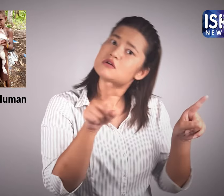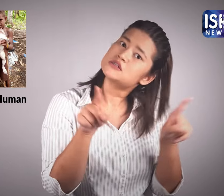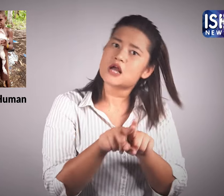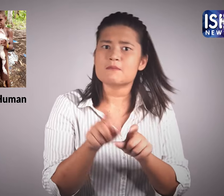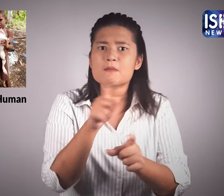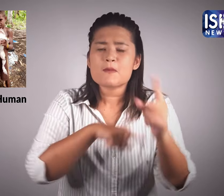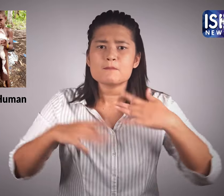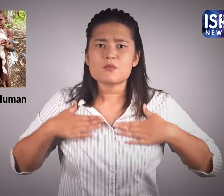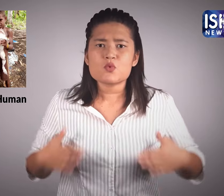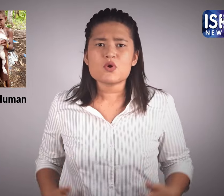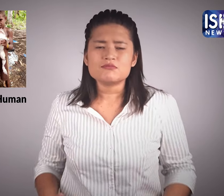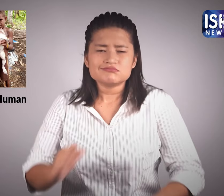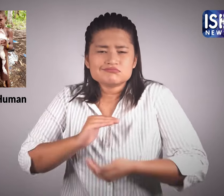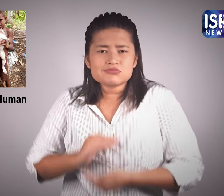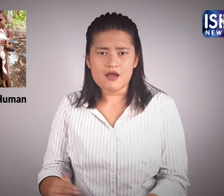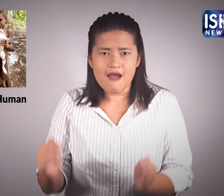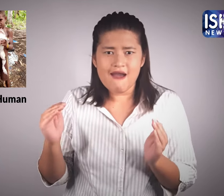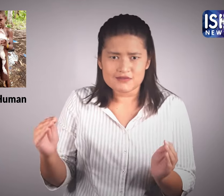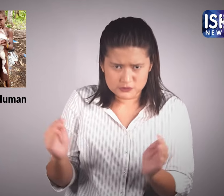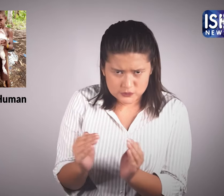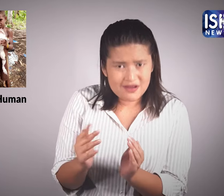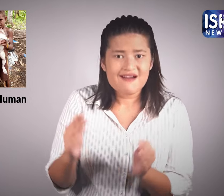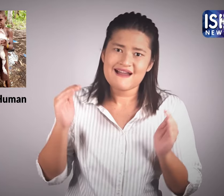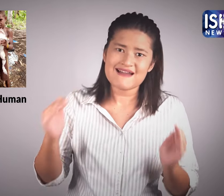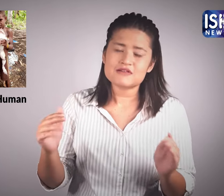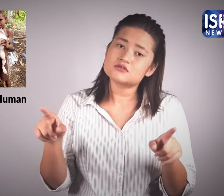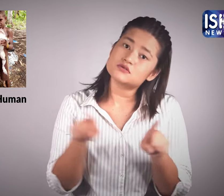According to sources, it was as big as a human baby.